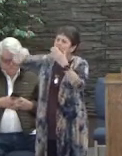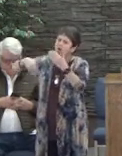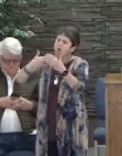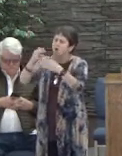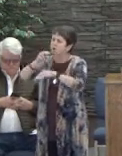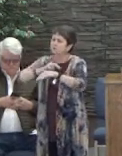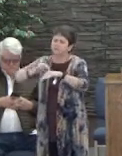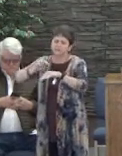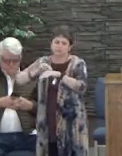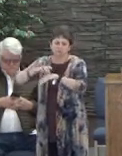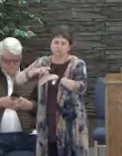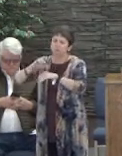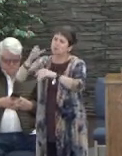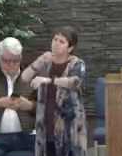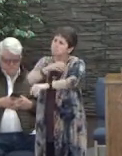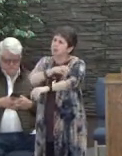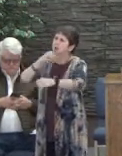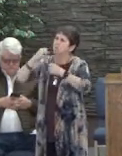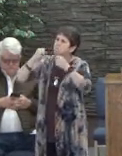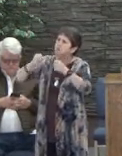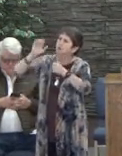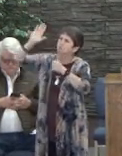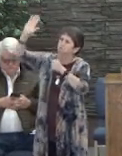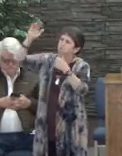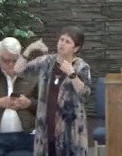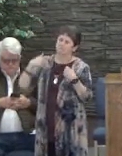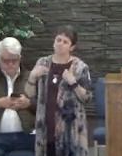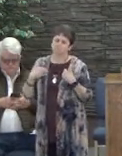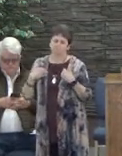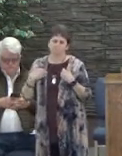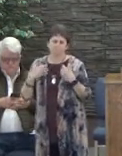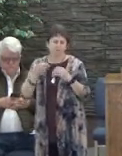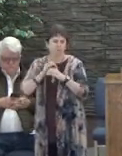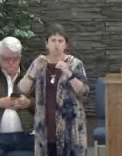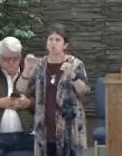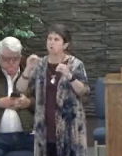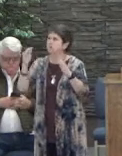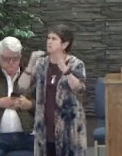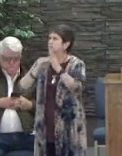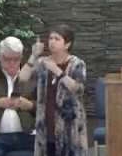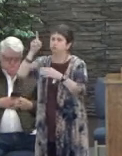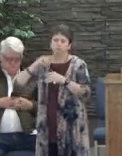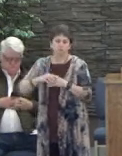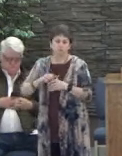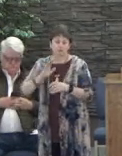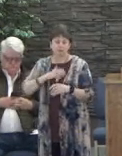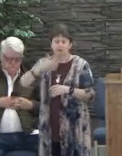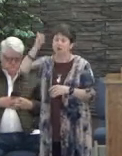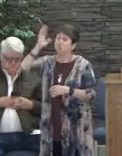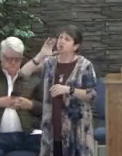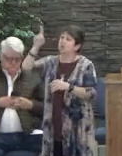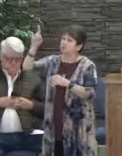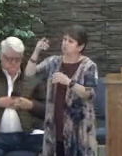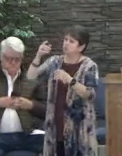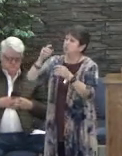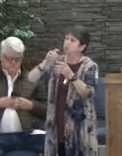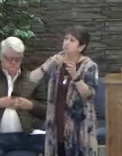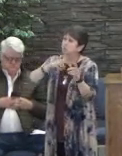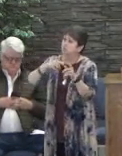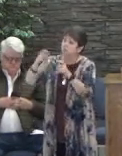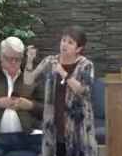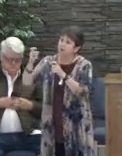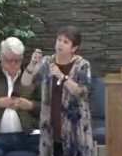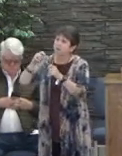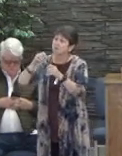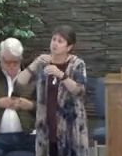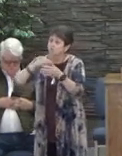of the nations. Power and might are in your hand, and no one can withstand you. Our God, did you not drive out the inhabitants